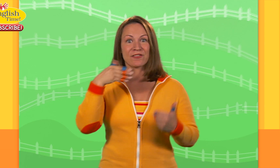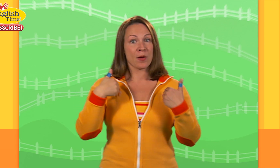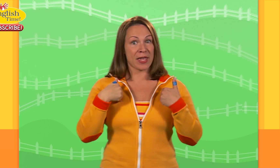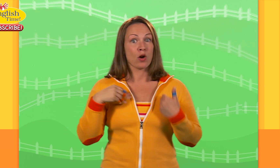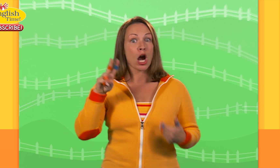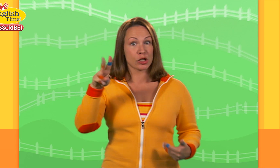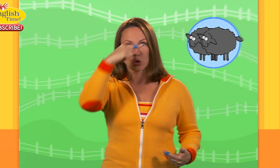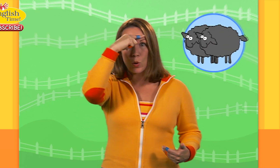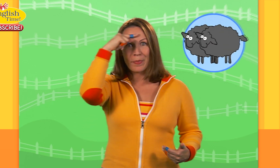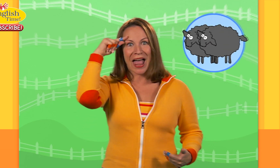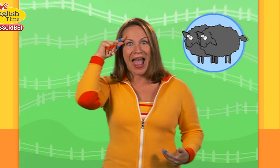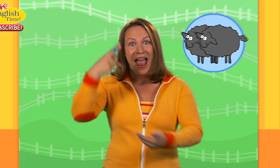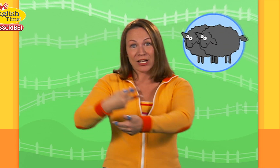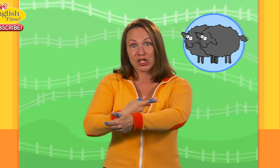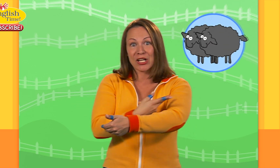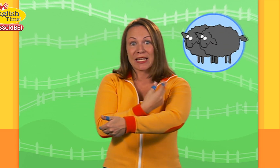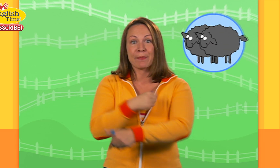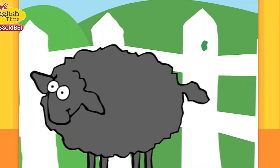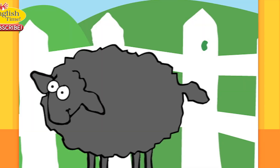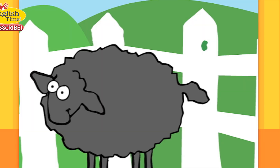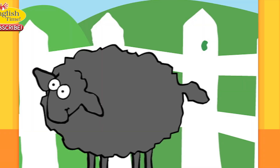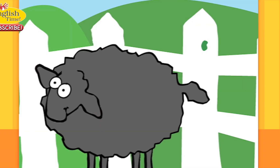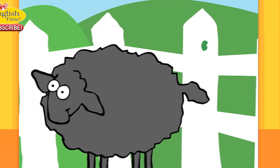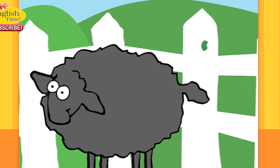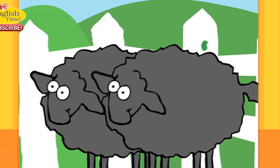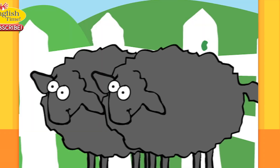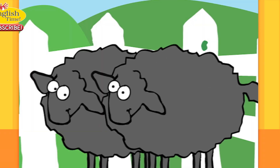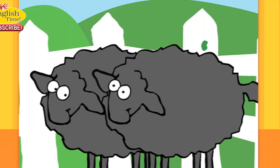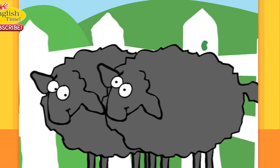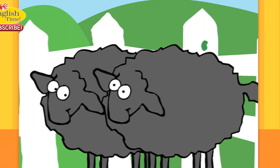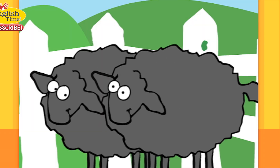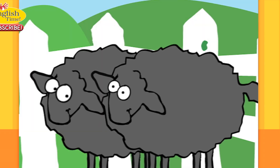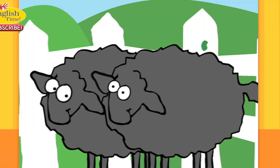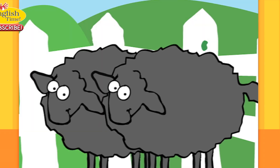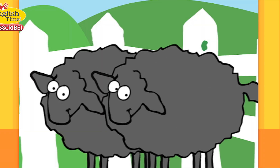farm there are 2 black sheep. 1 black, 2 black, 2